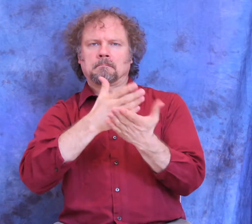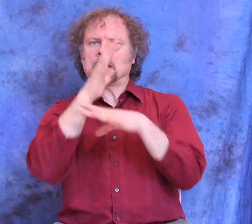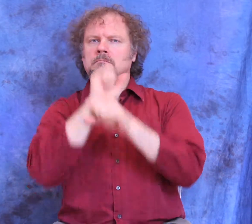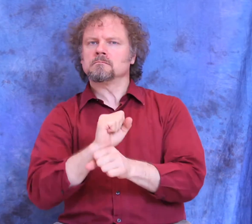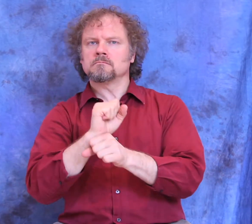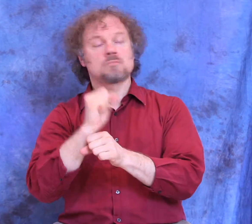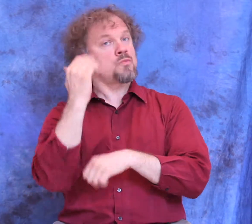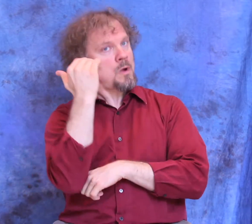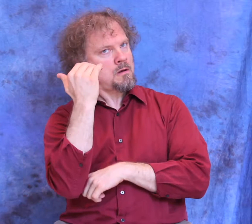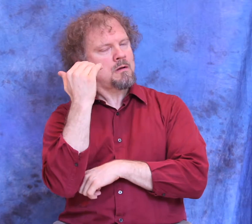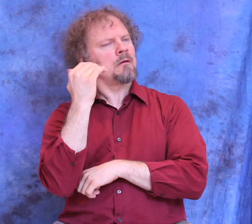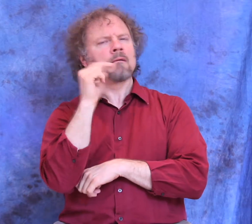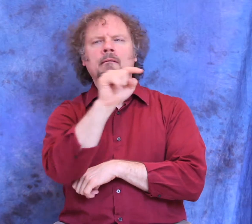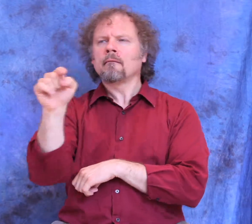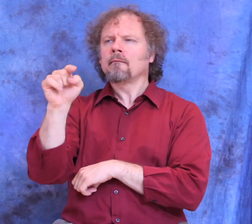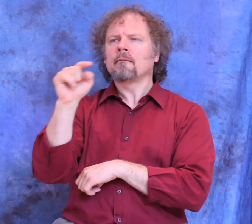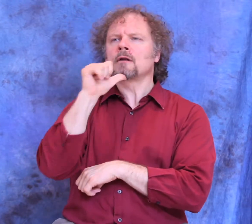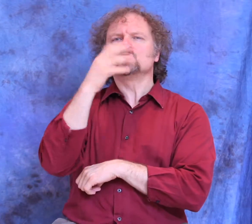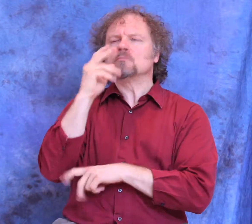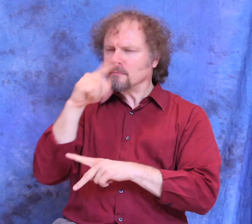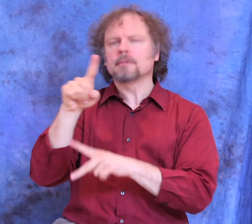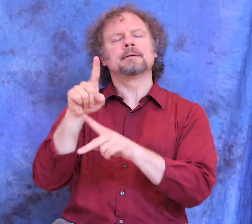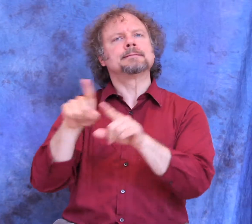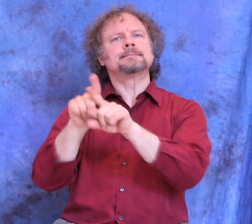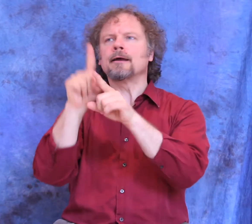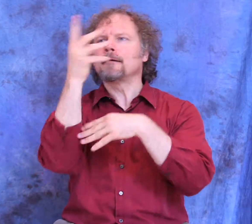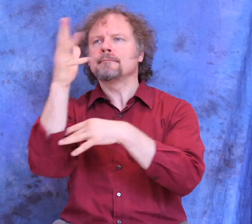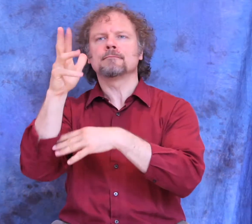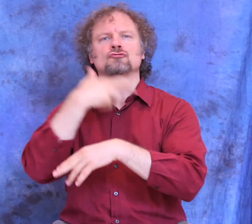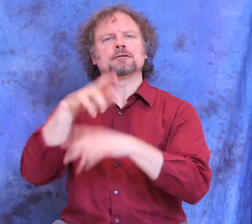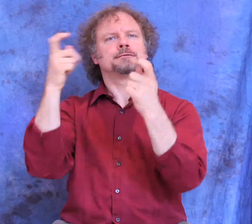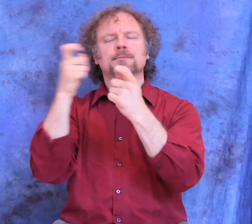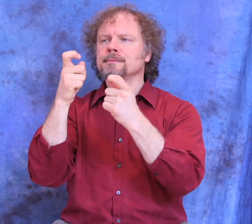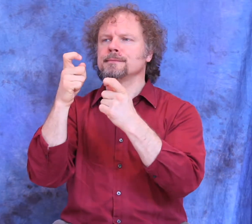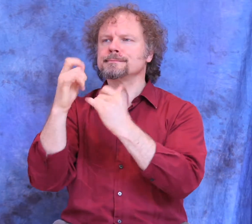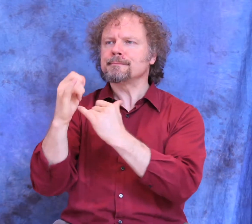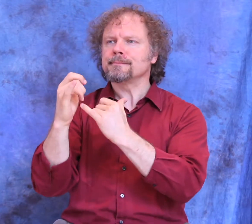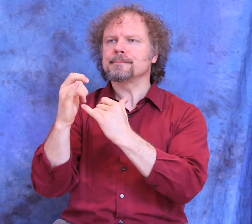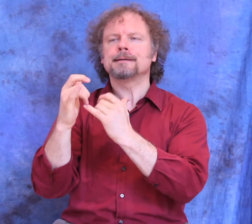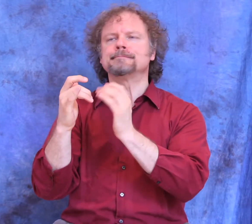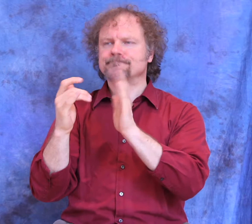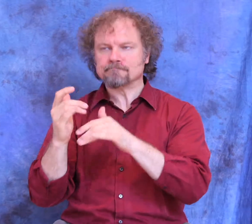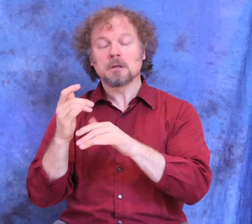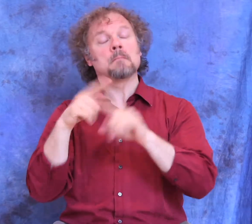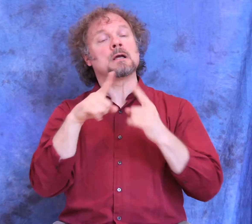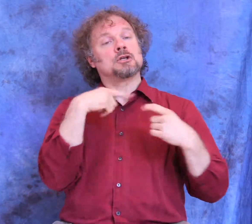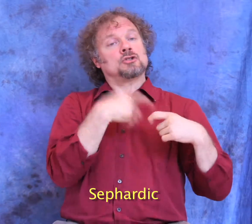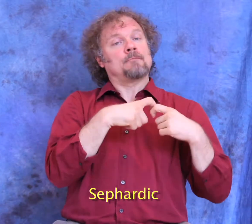has become the practice of Gentiles to use trees in their religious celebrations. However, Sephardic Jews still